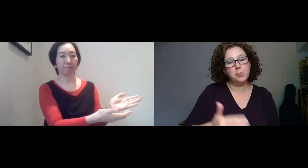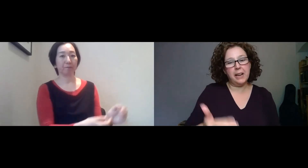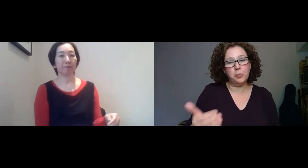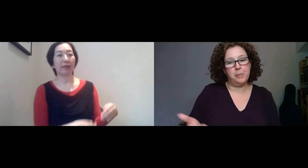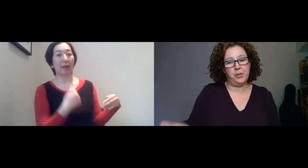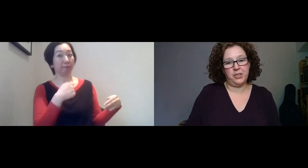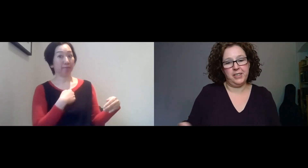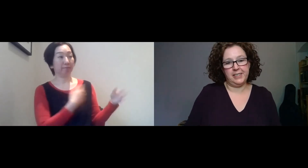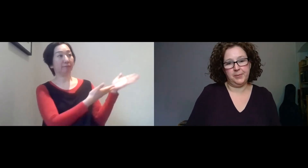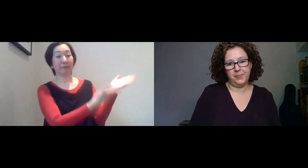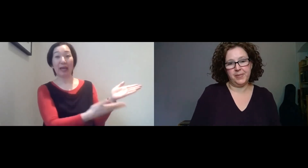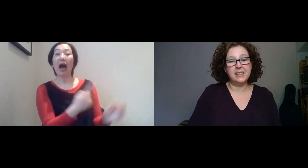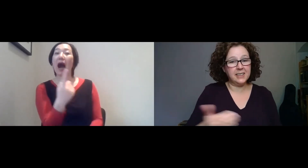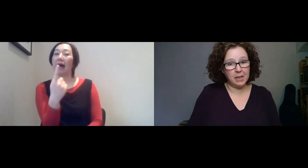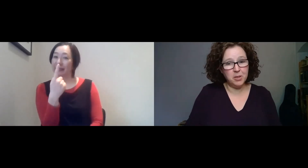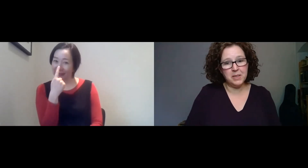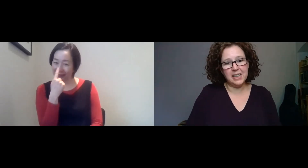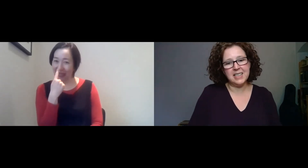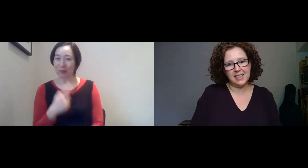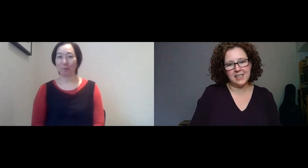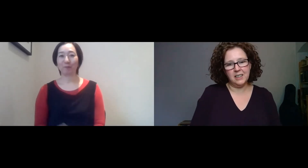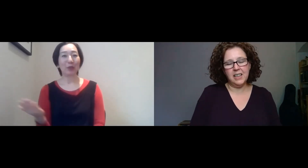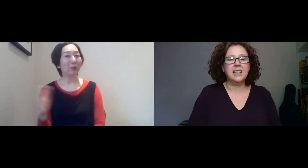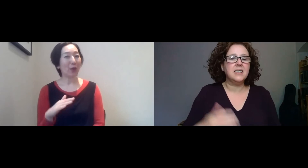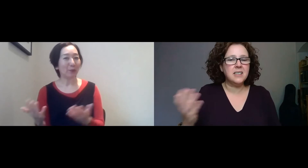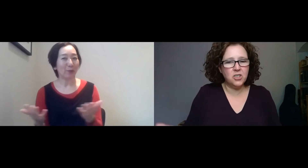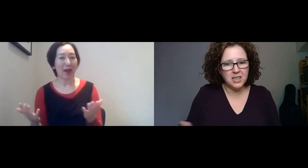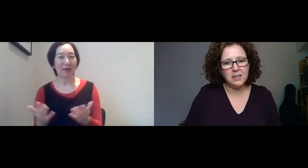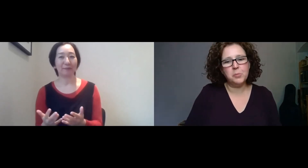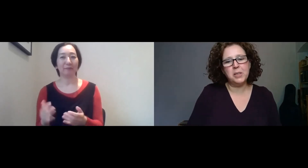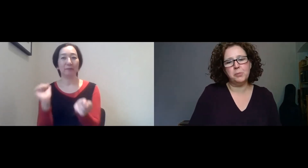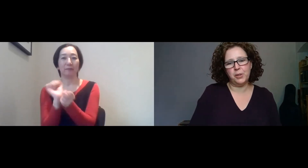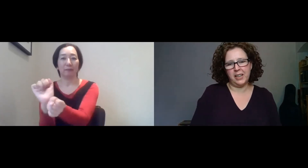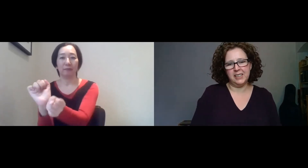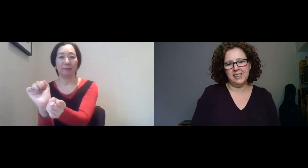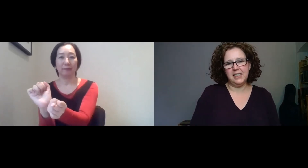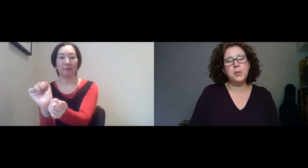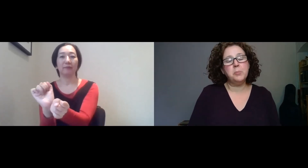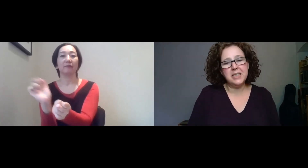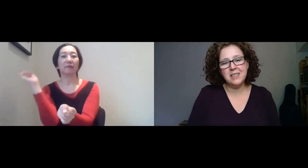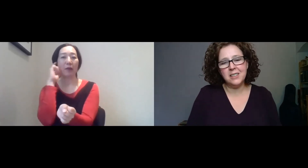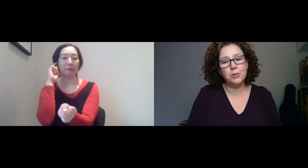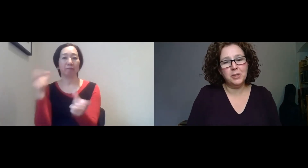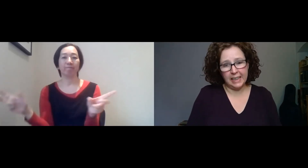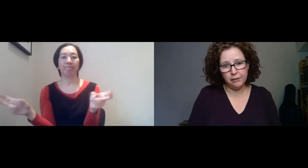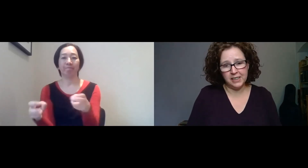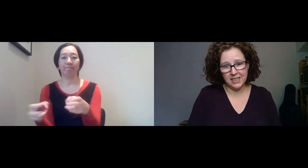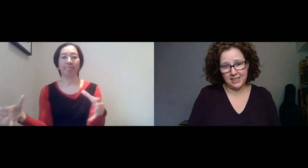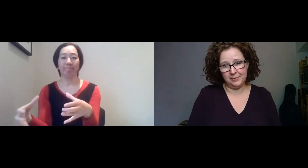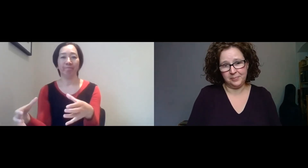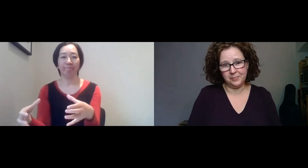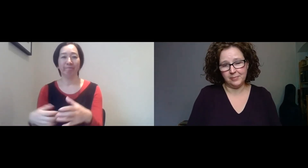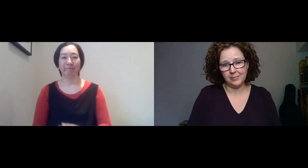each of the panel members and then came to me and said, "And this is Chisato Minamimura, who is imprisoned in her own